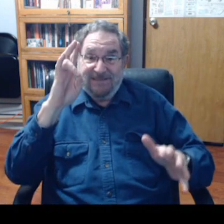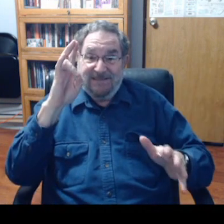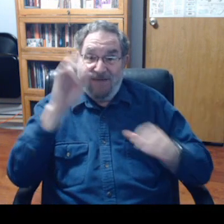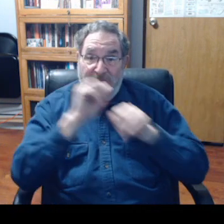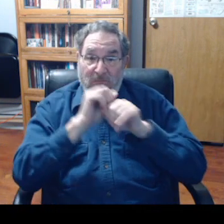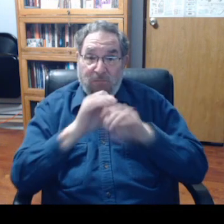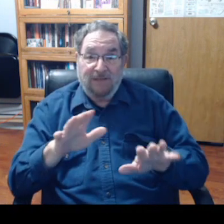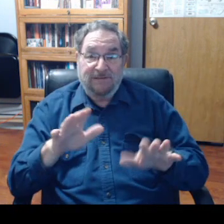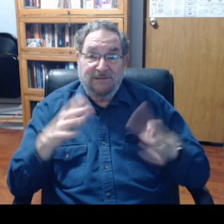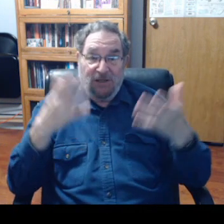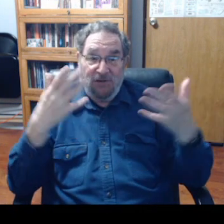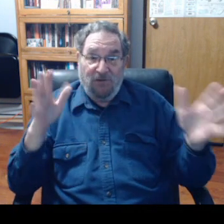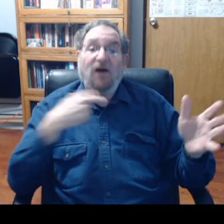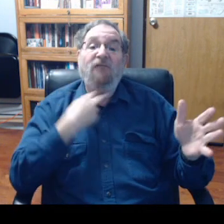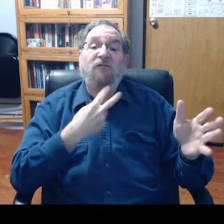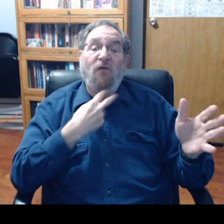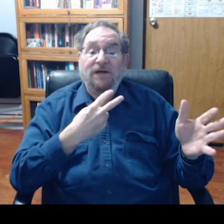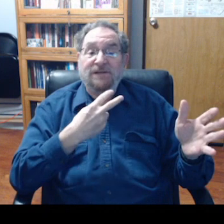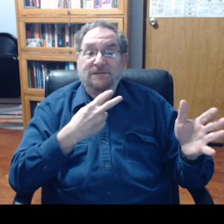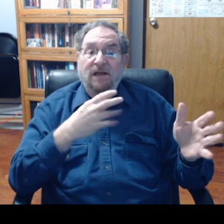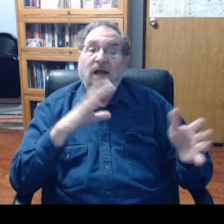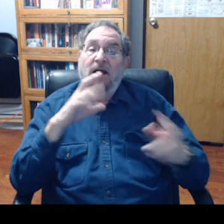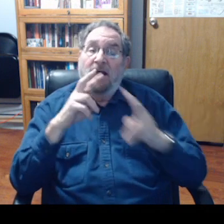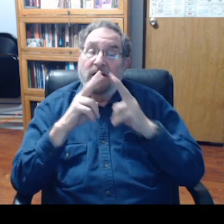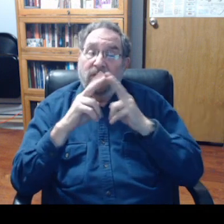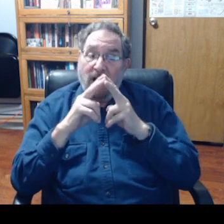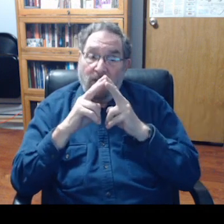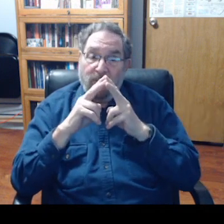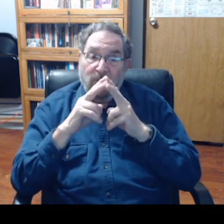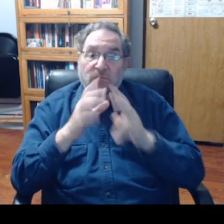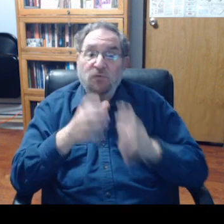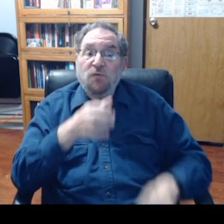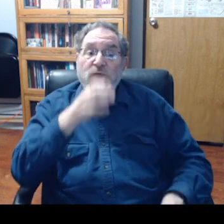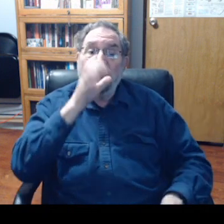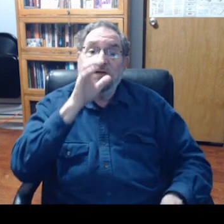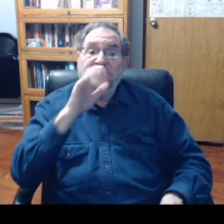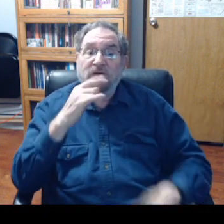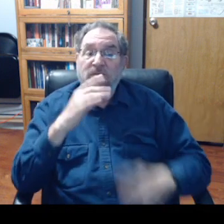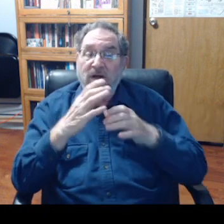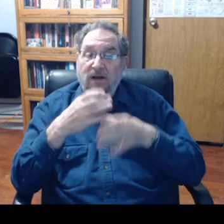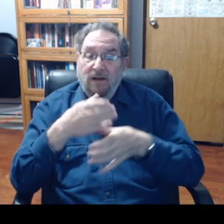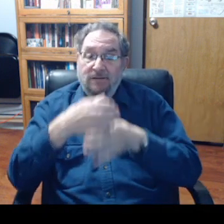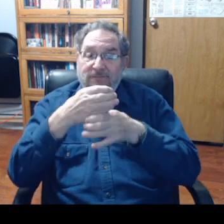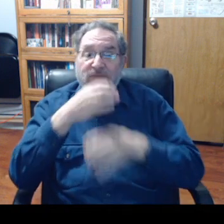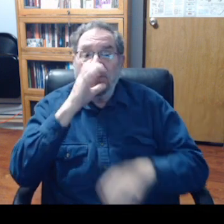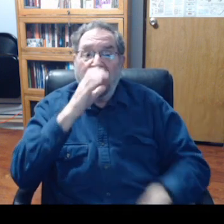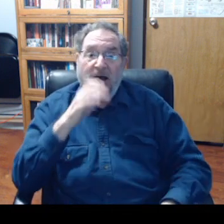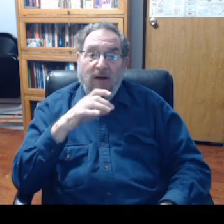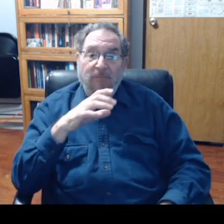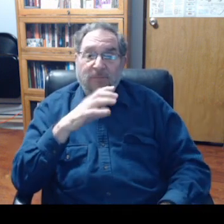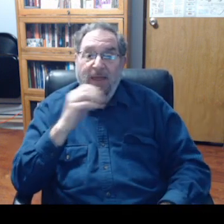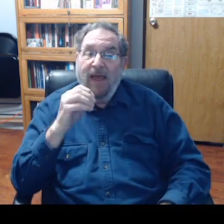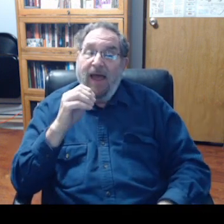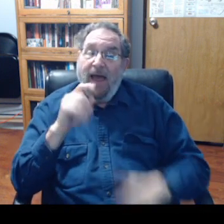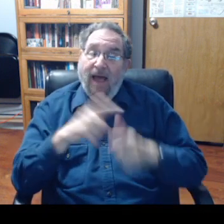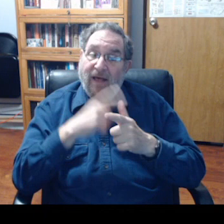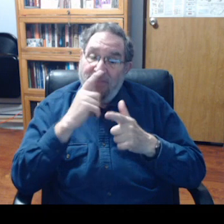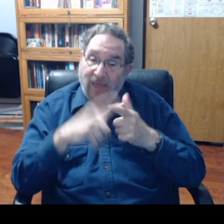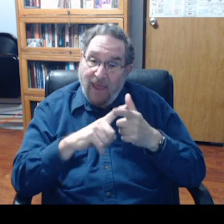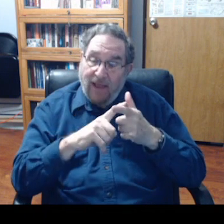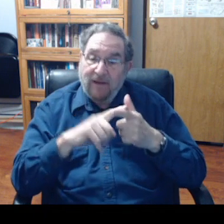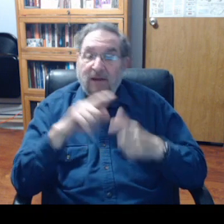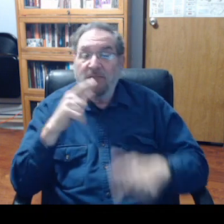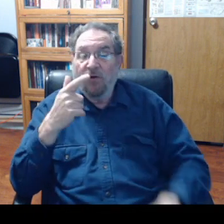Finish seven blessings to avoid the couple drink from the cup.